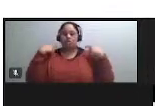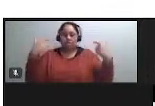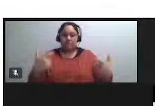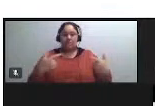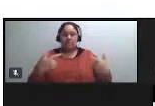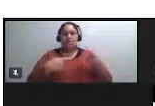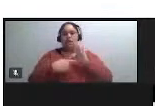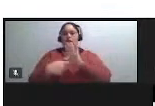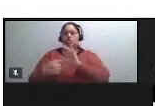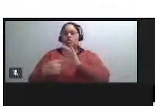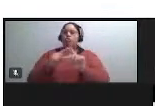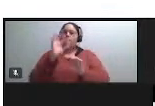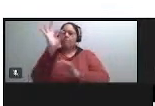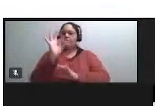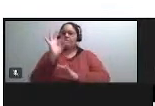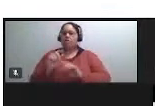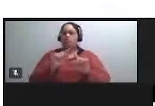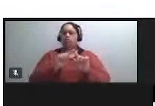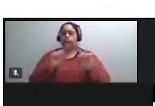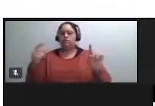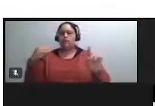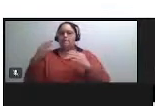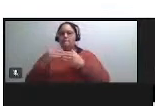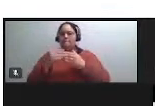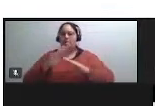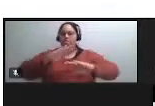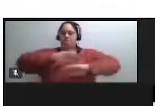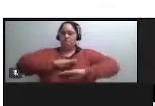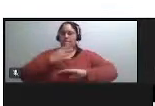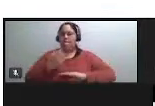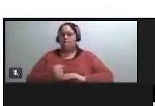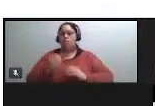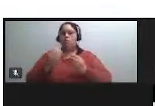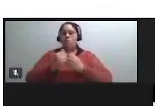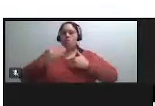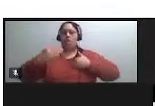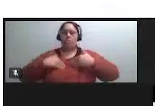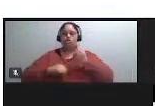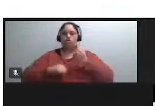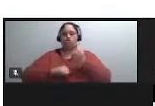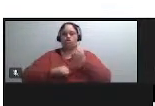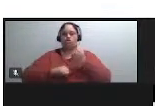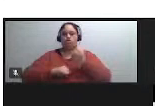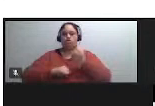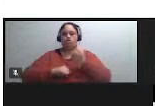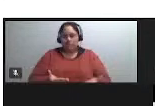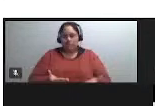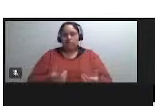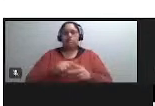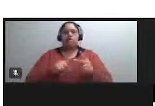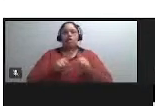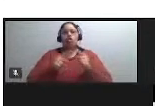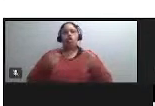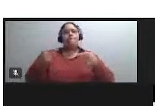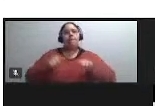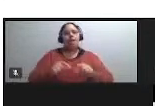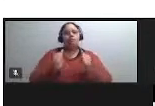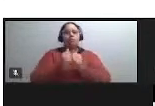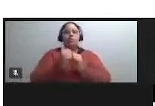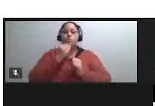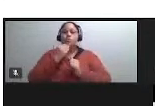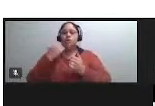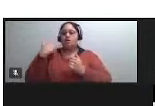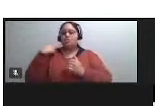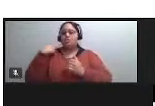the indicators percentage of member satisfaction with the administrative support services, as well as the compliance by the